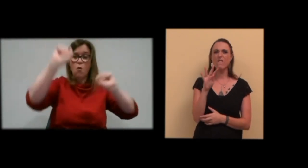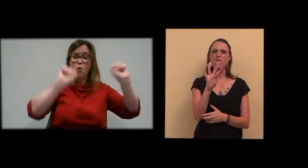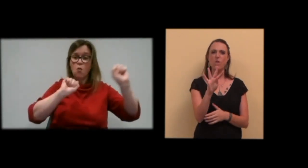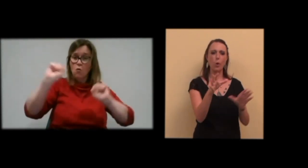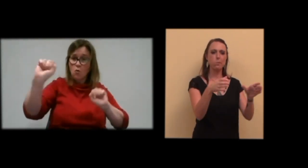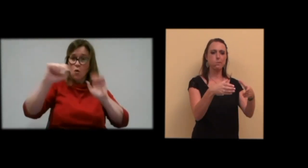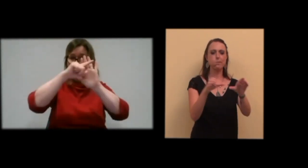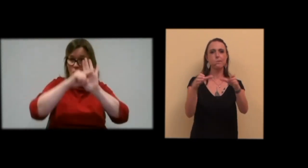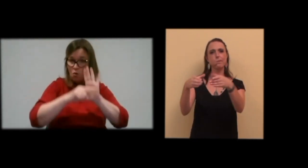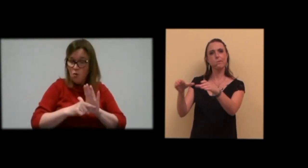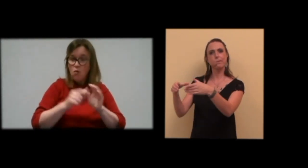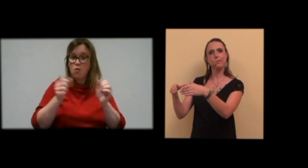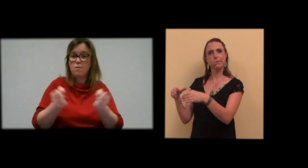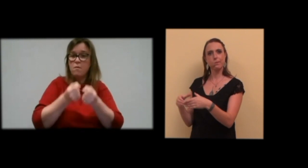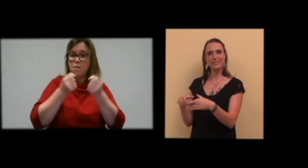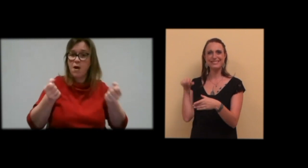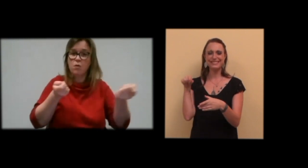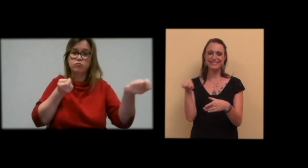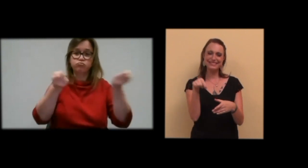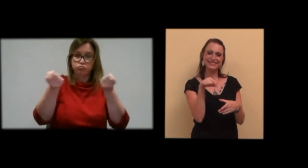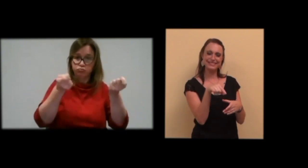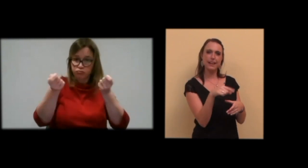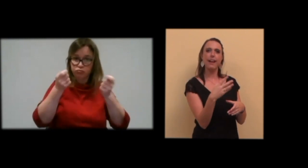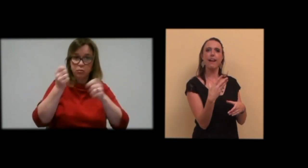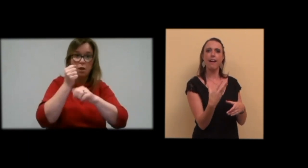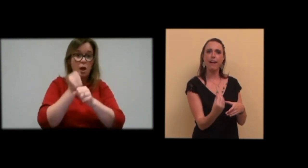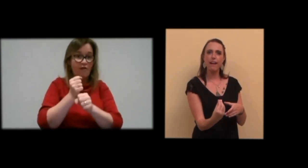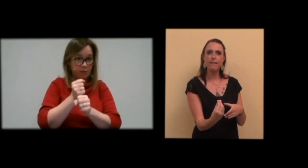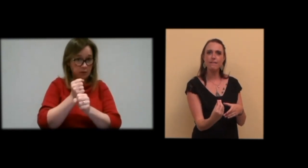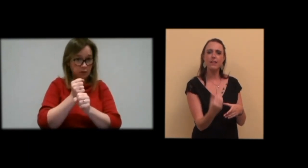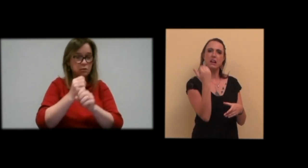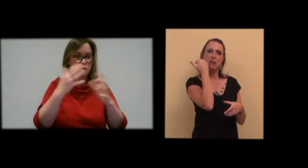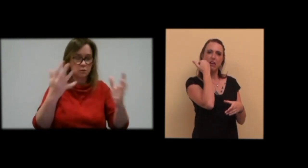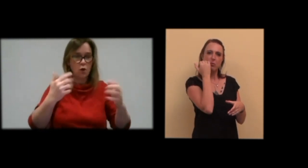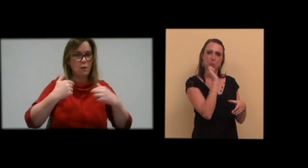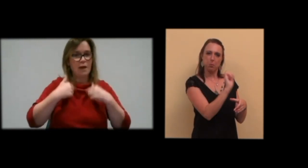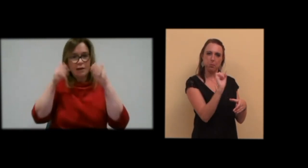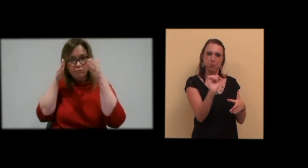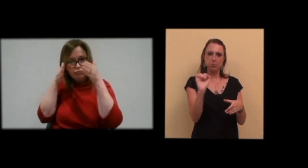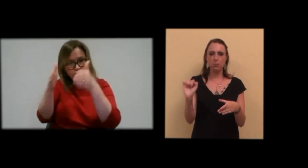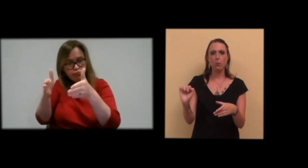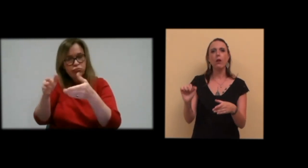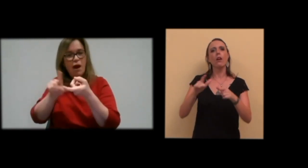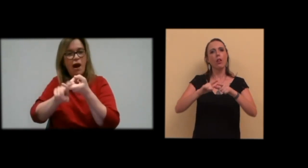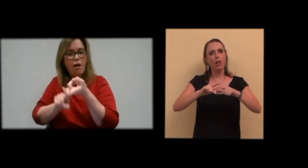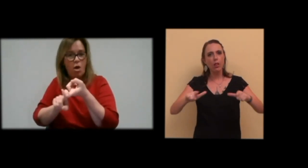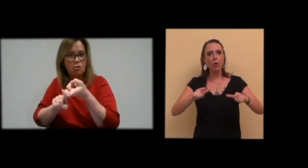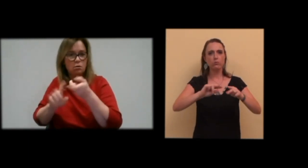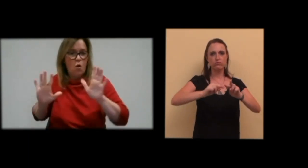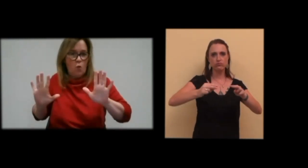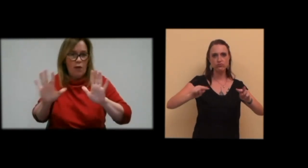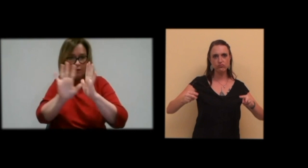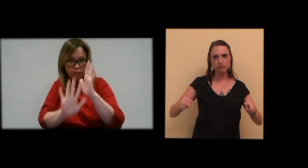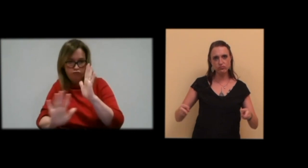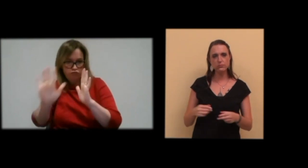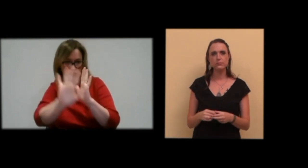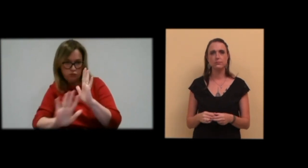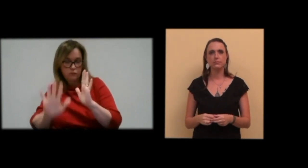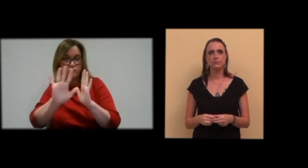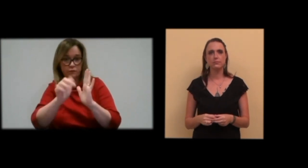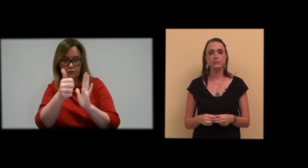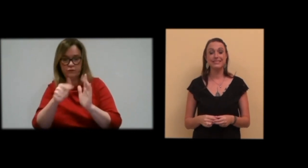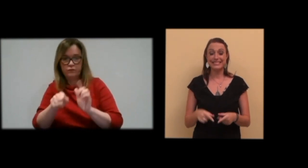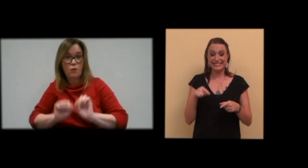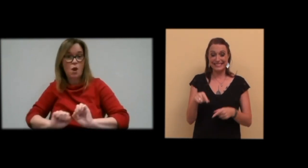the UK has 4 different nations, and they each have their 4 devolved governments with their own